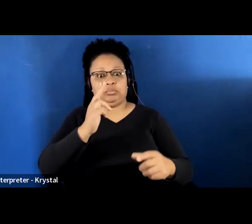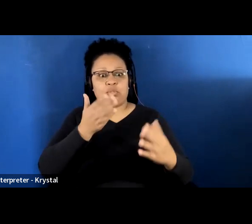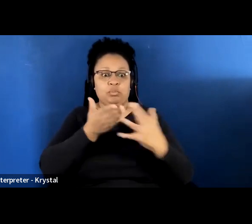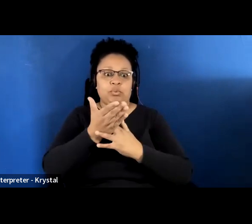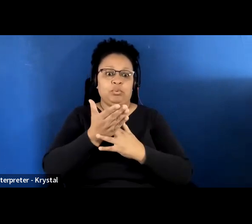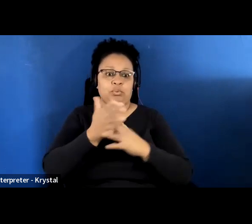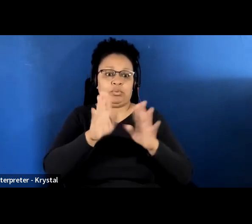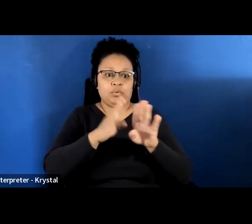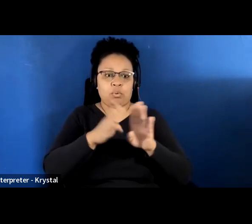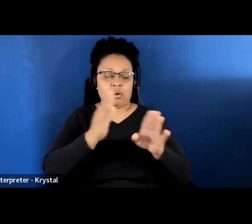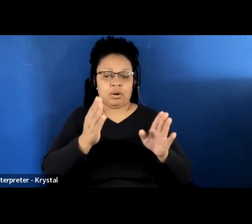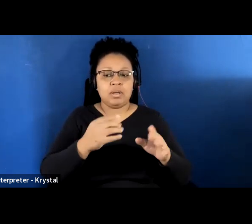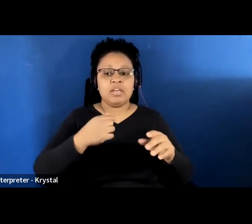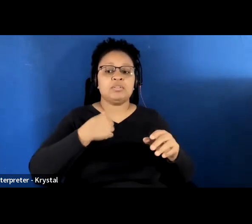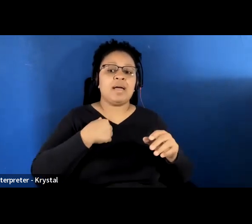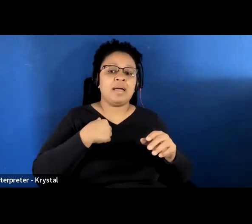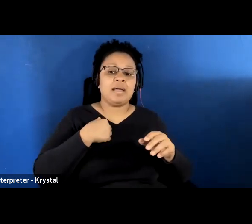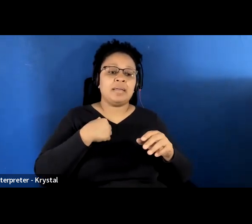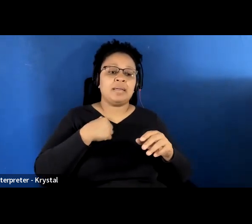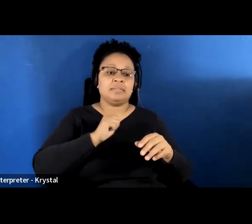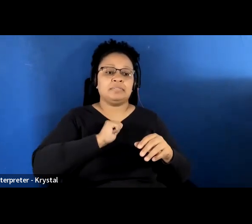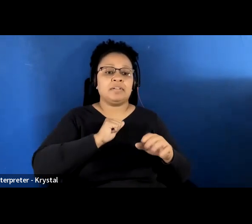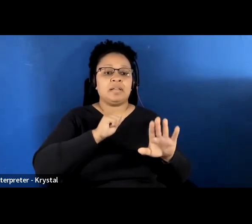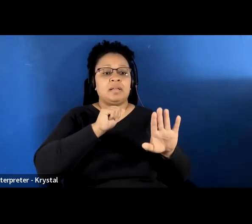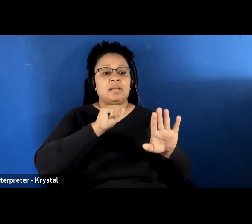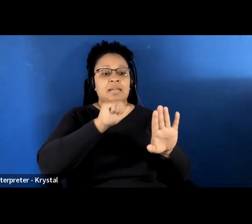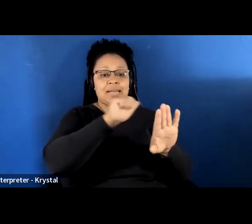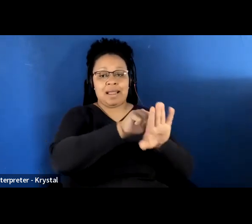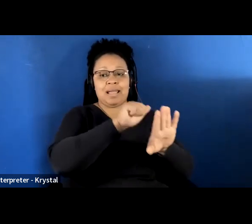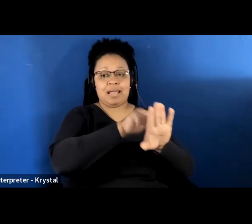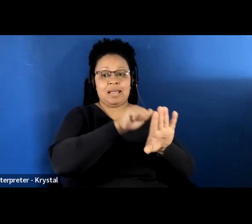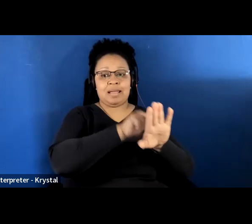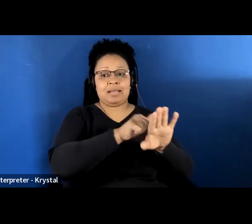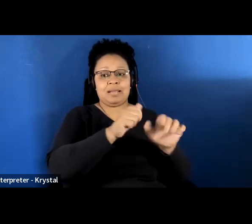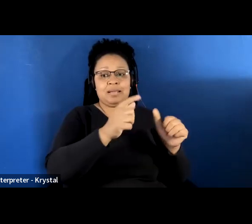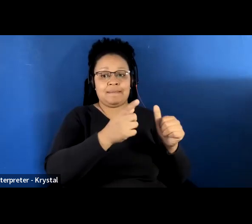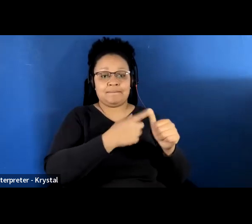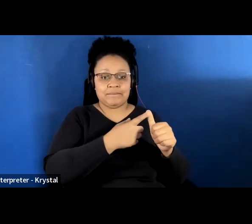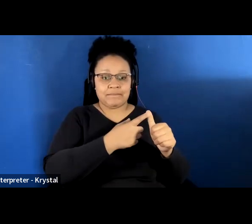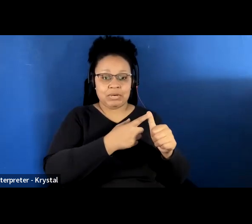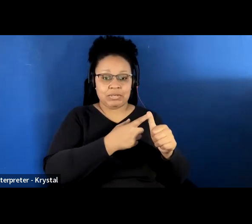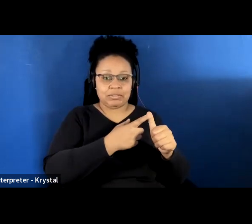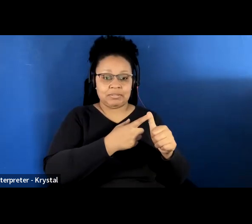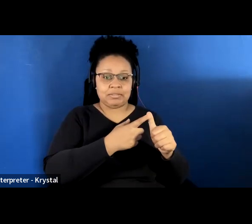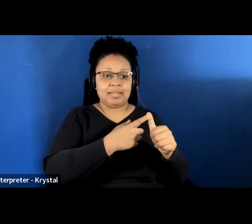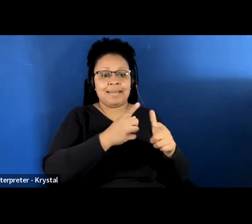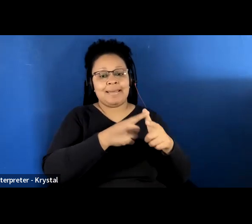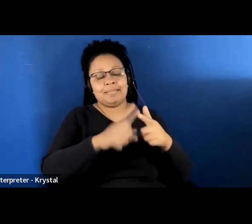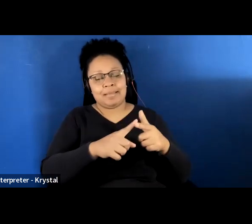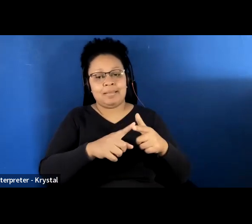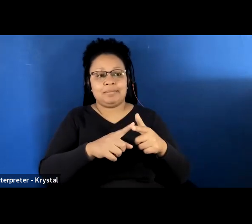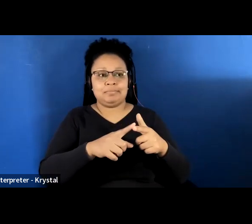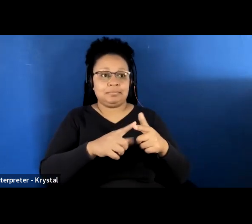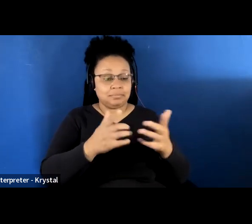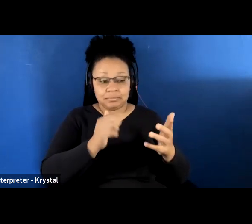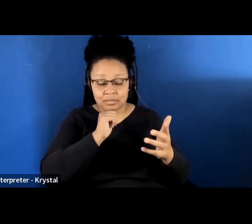then ring the doorbell, just because most of our doorbells around us were installed 30 years ago and haven't worked for 20 years.